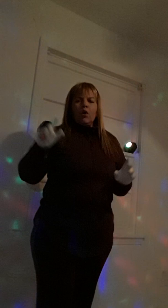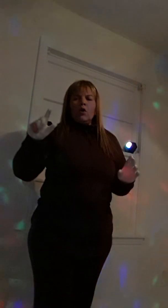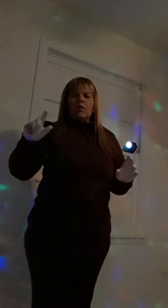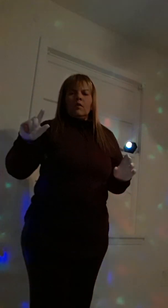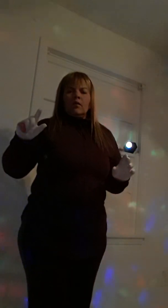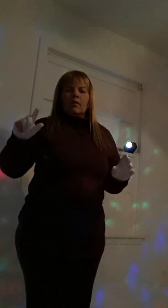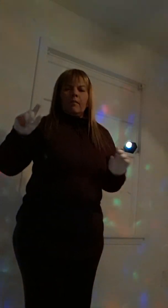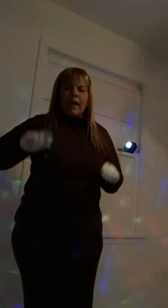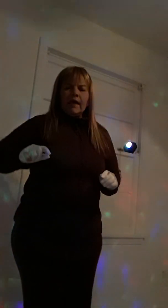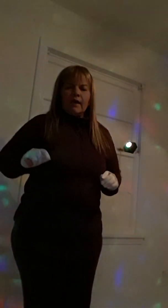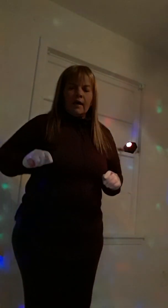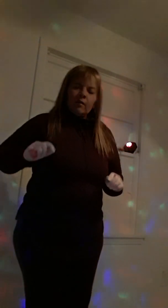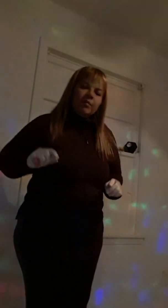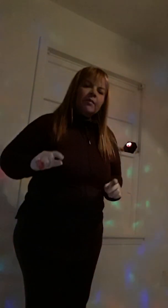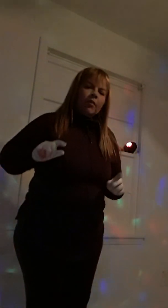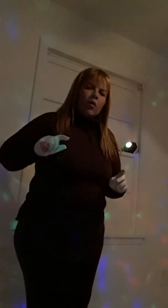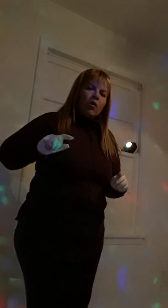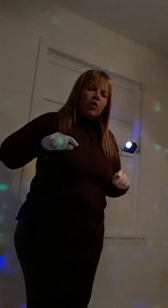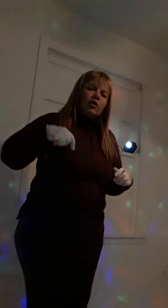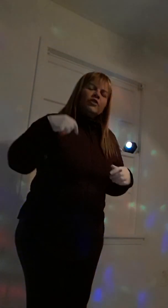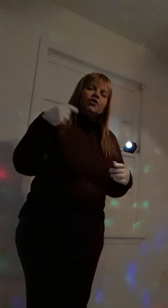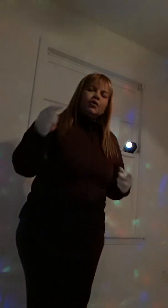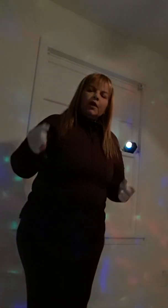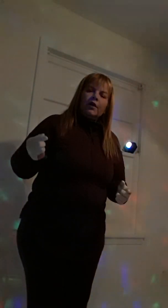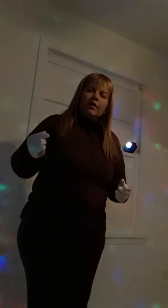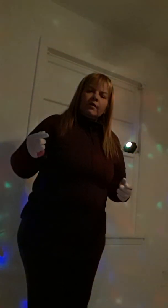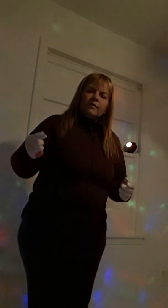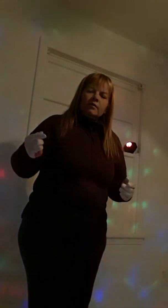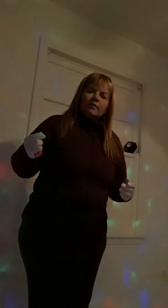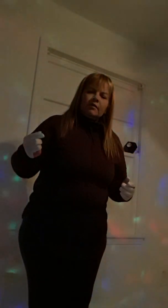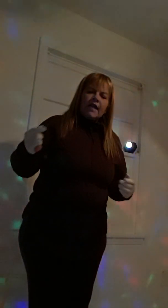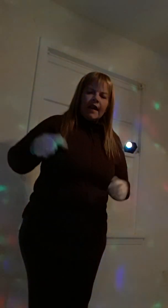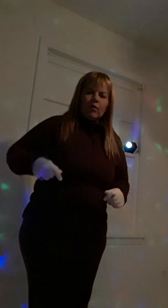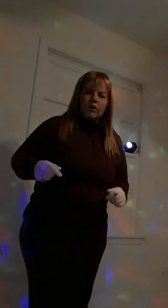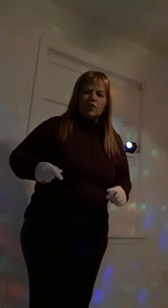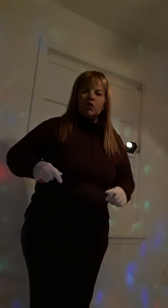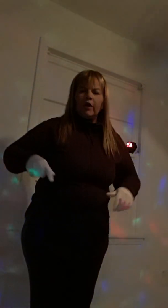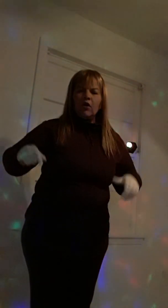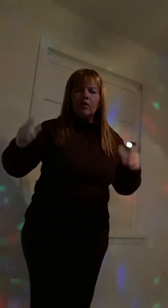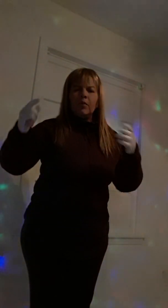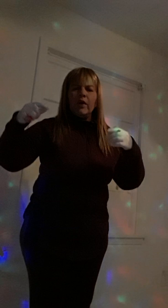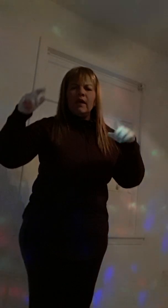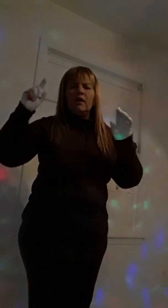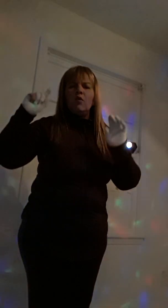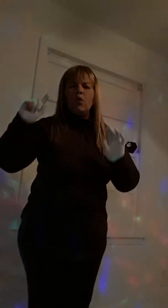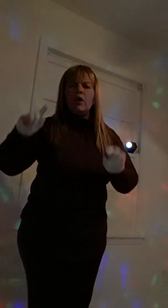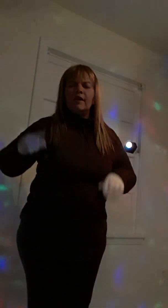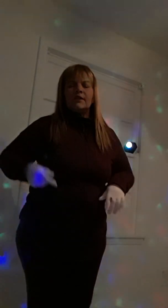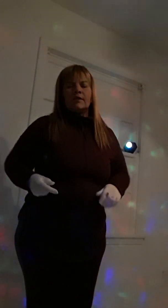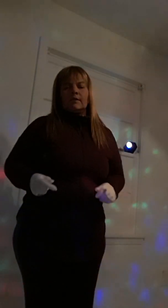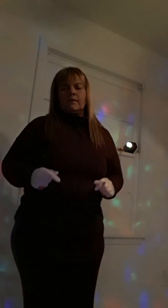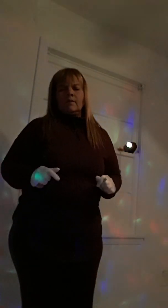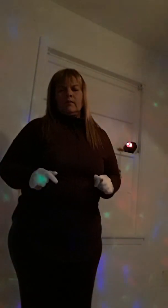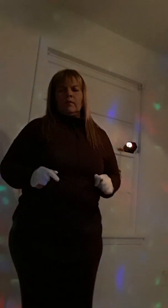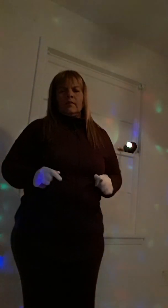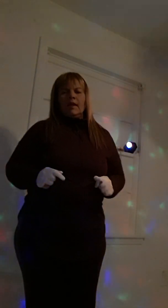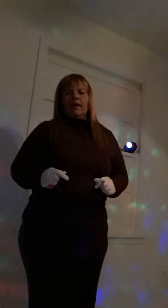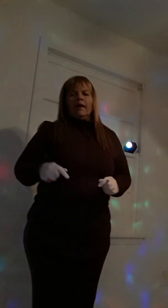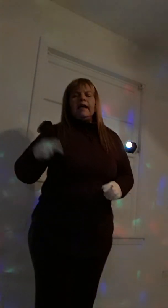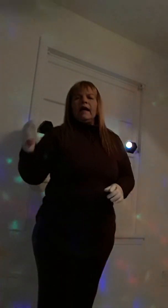will make people to learn the language, to incorporate new words. Y la